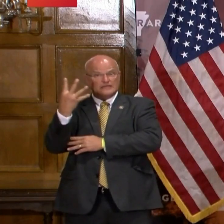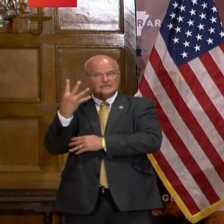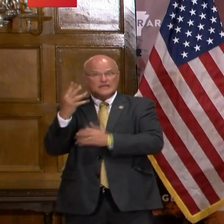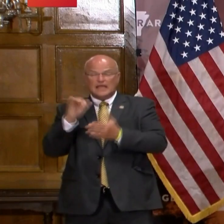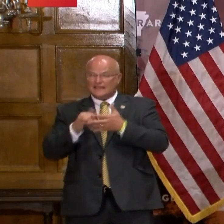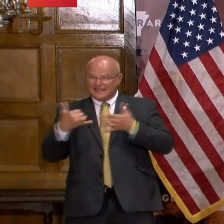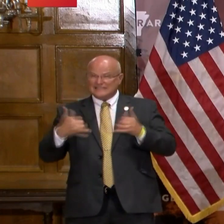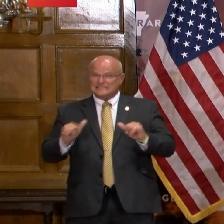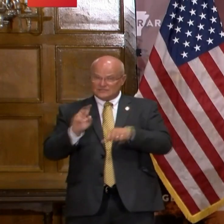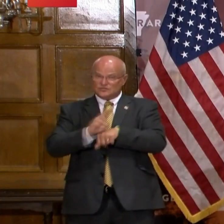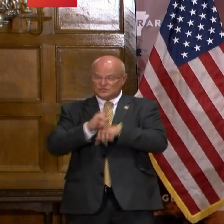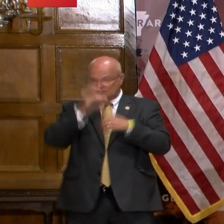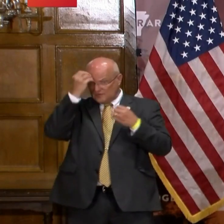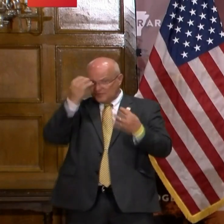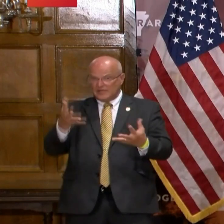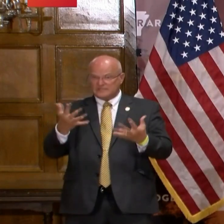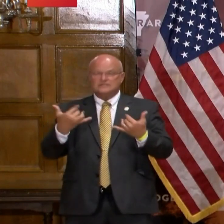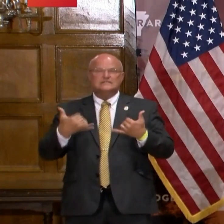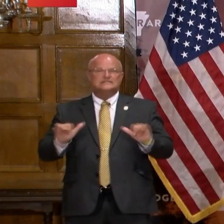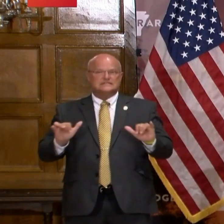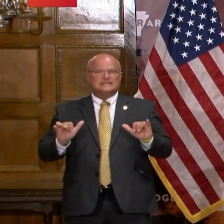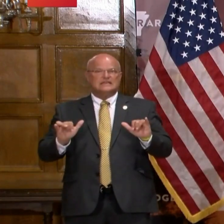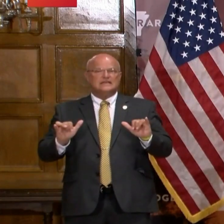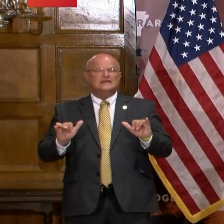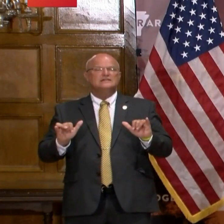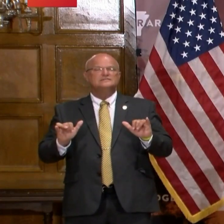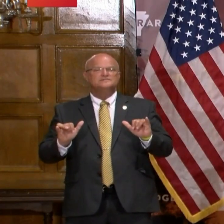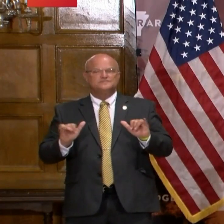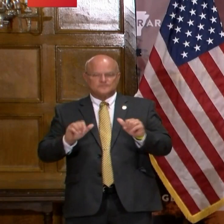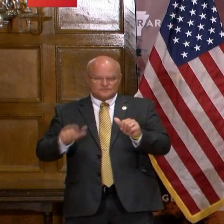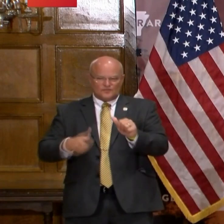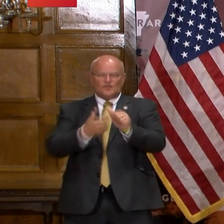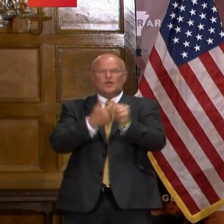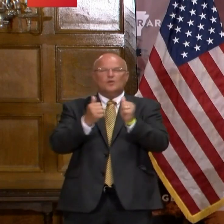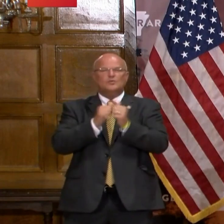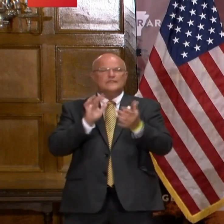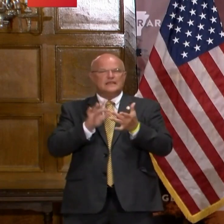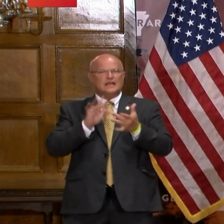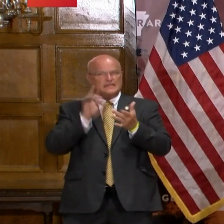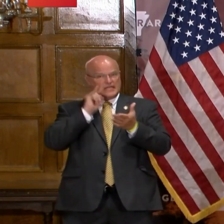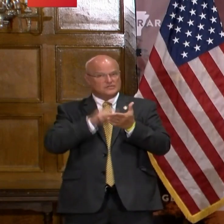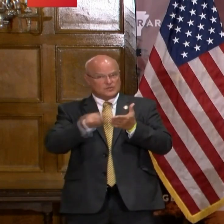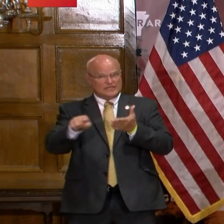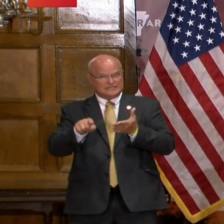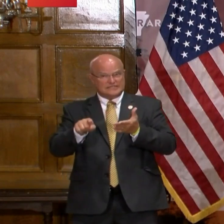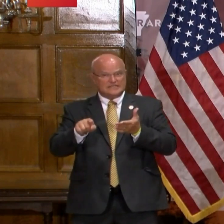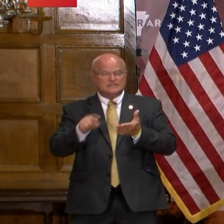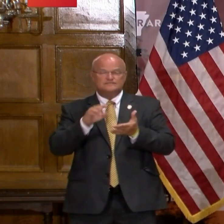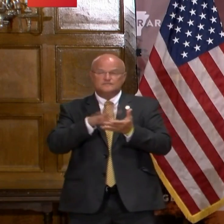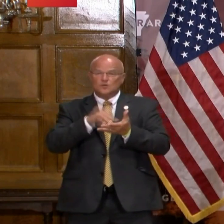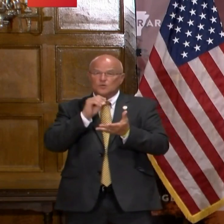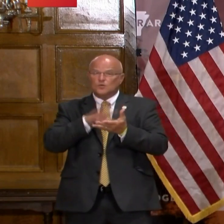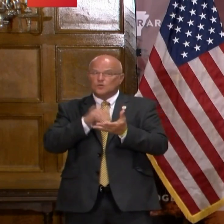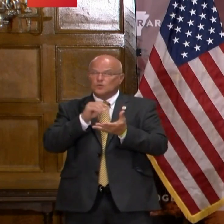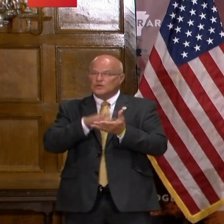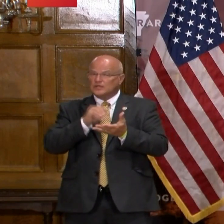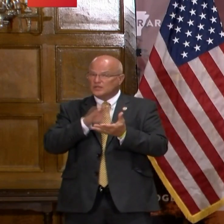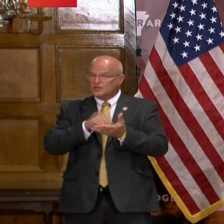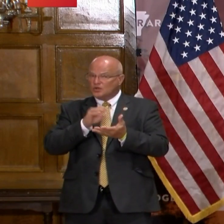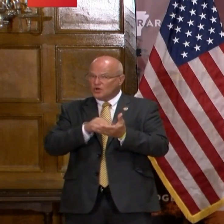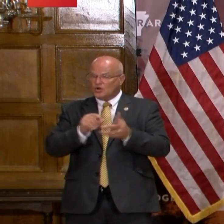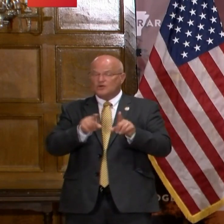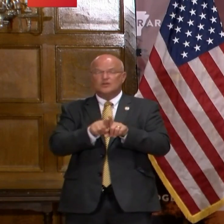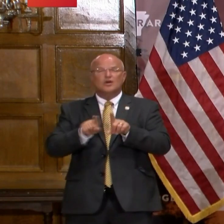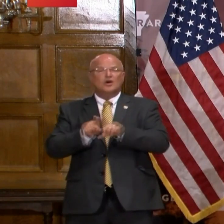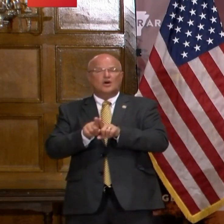That's still very useful. We still have to be able to follow up with the contact tracing. We learned from that, and